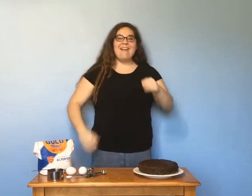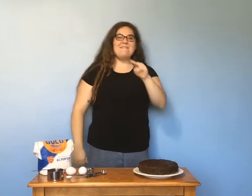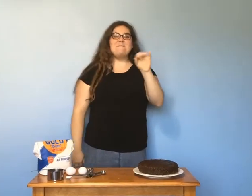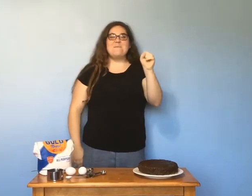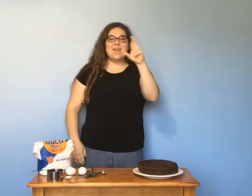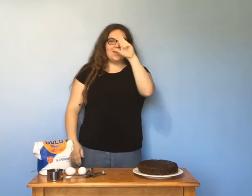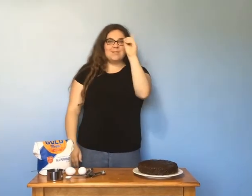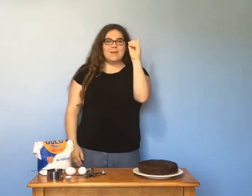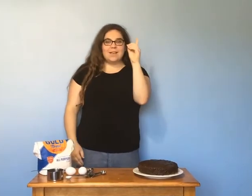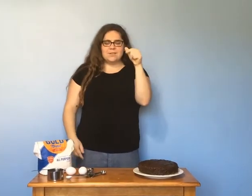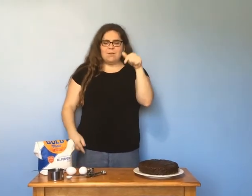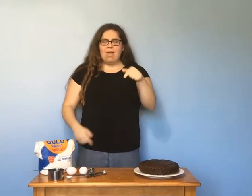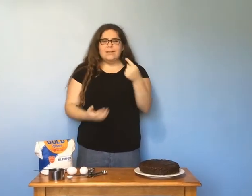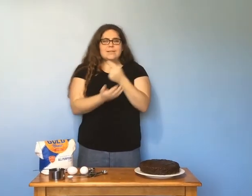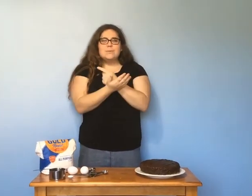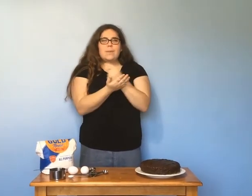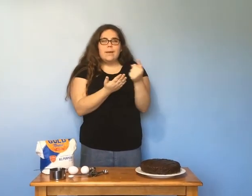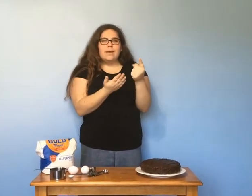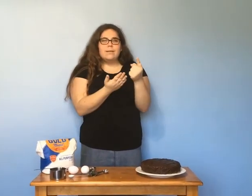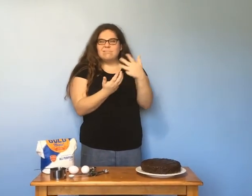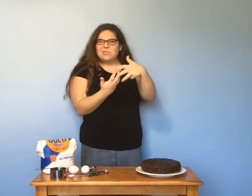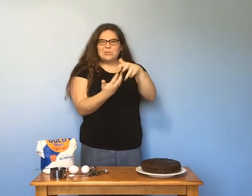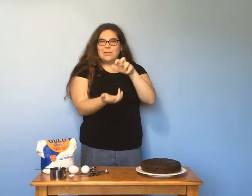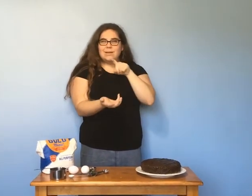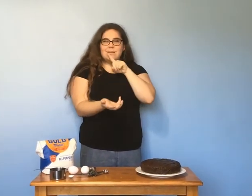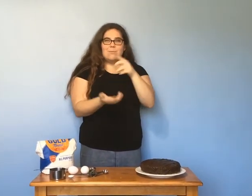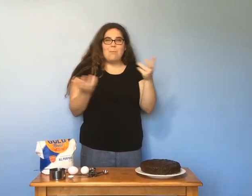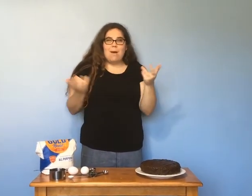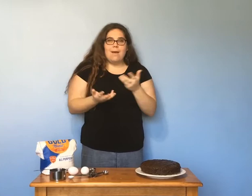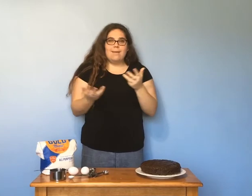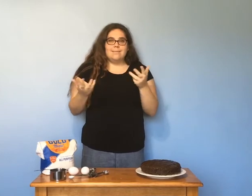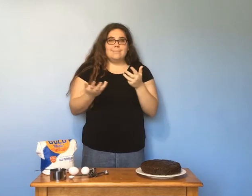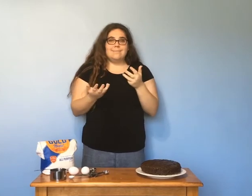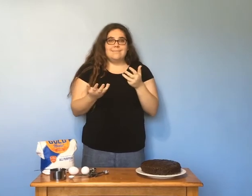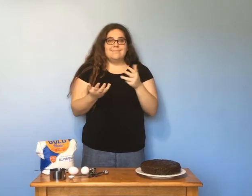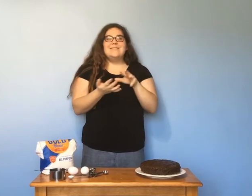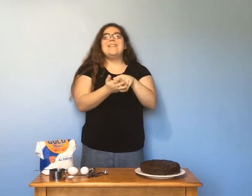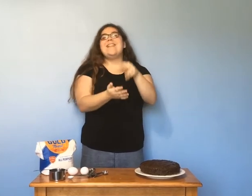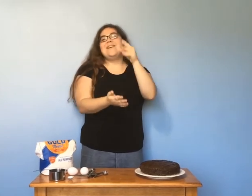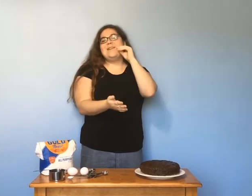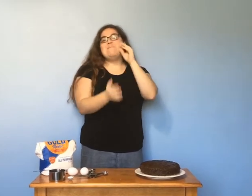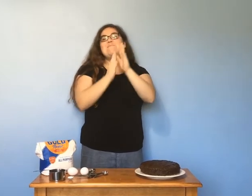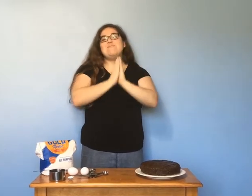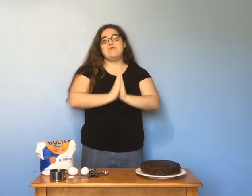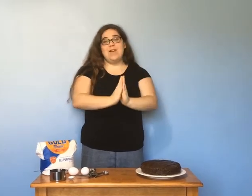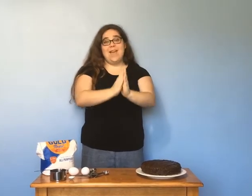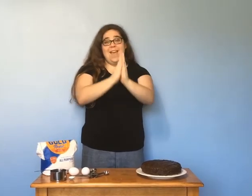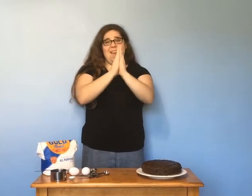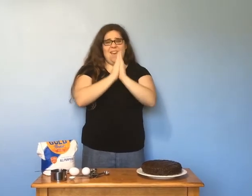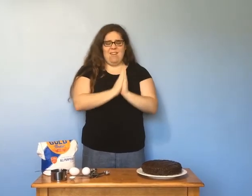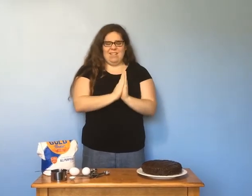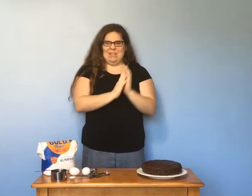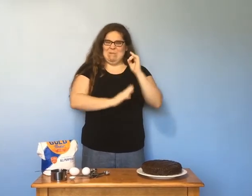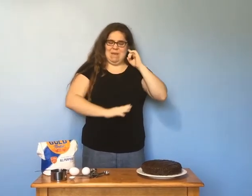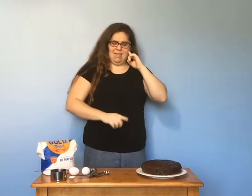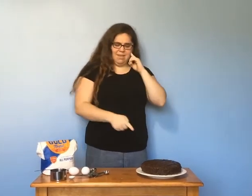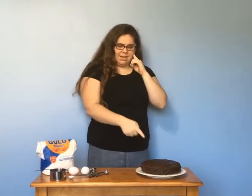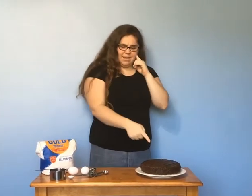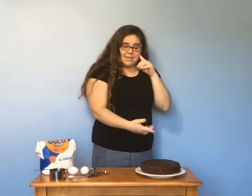Hi guys, I'm Miss Rachel here again. And this week, what is the treasure that we're learning about? We're learning about the treasure of